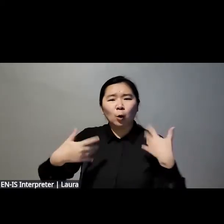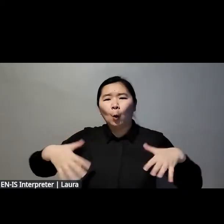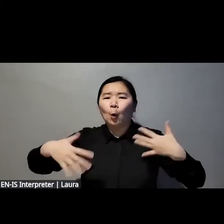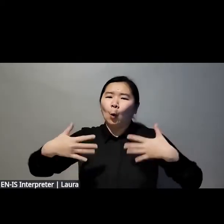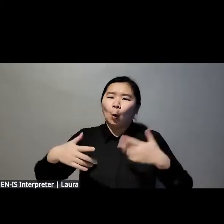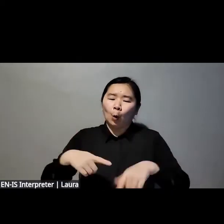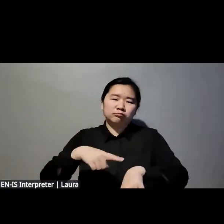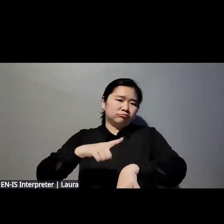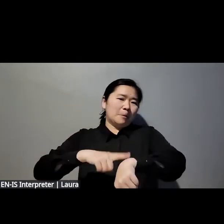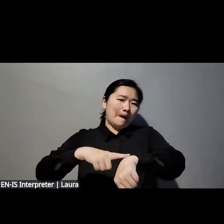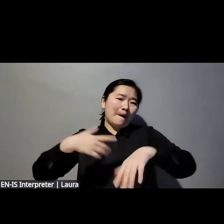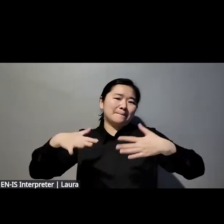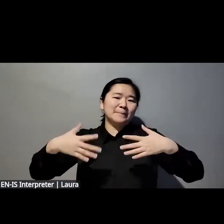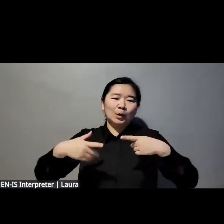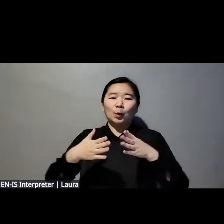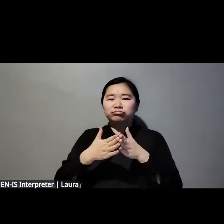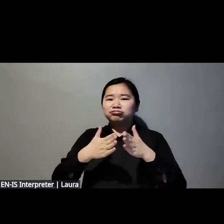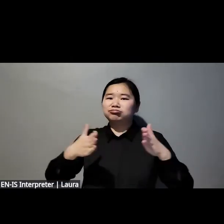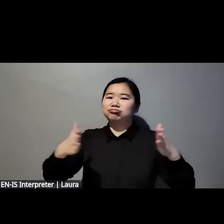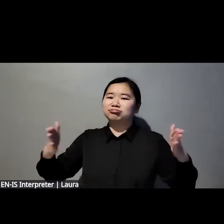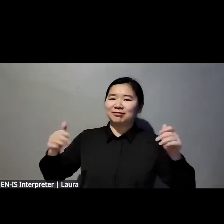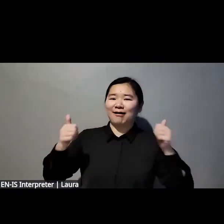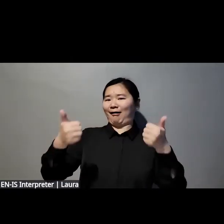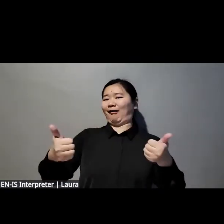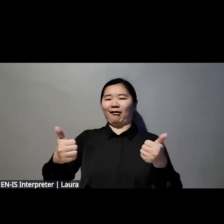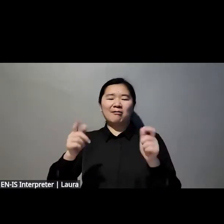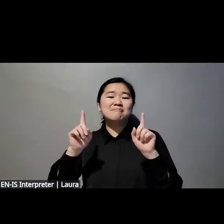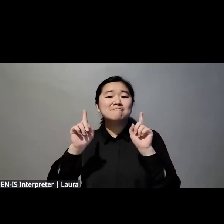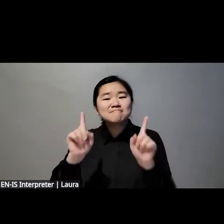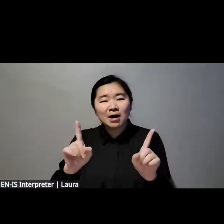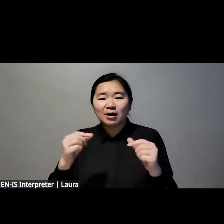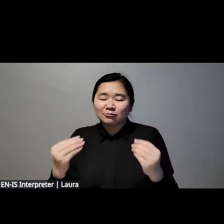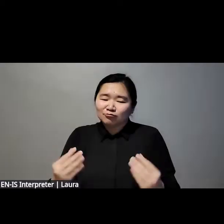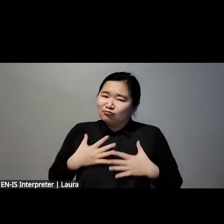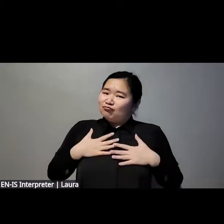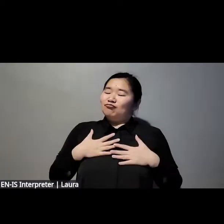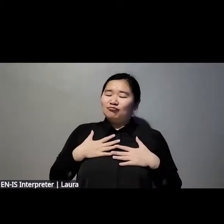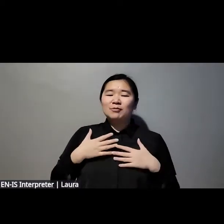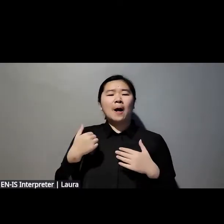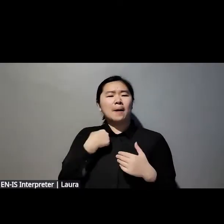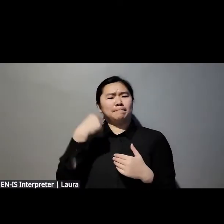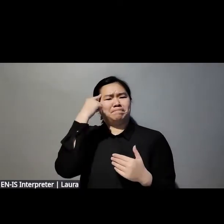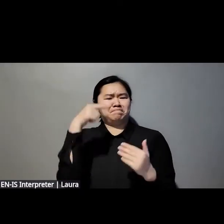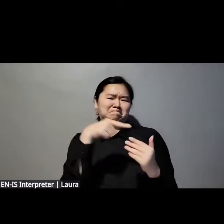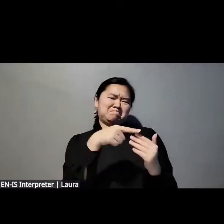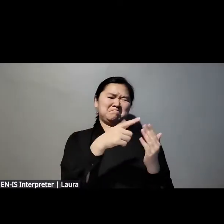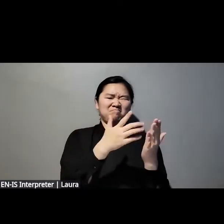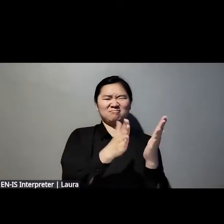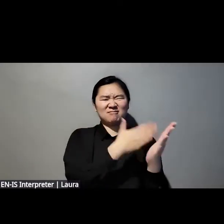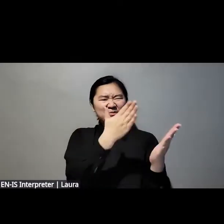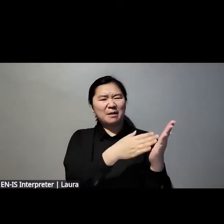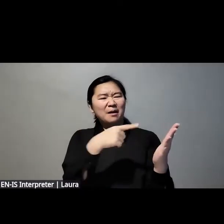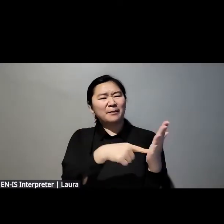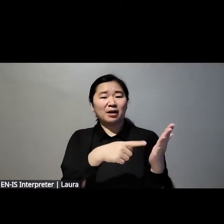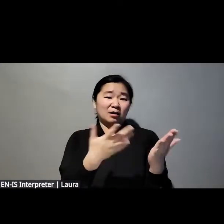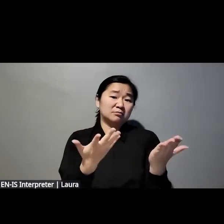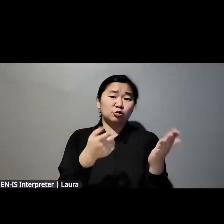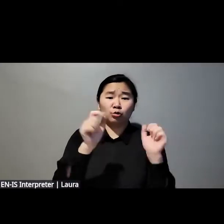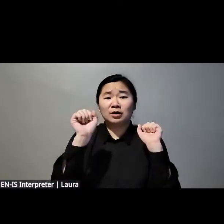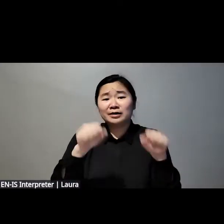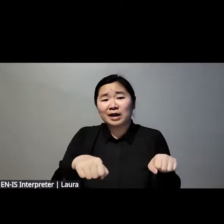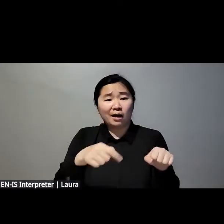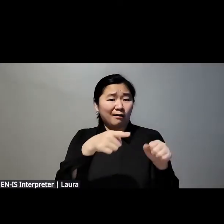go up as word gets around about this bulletin also. I also wanted, just as we bring an end to